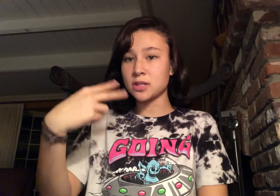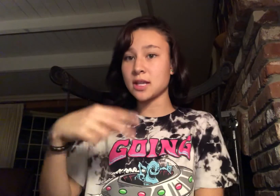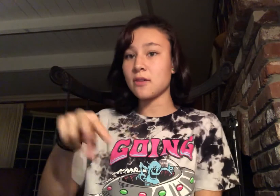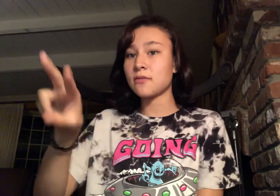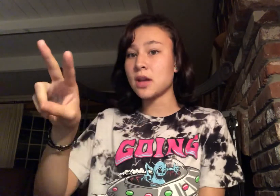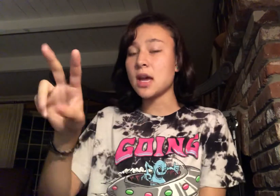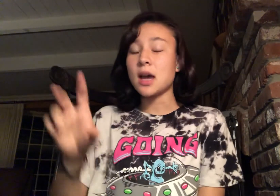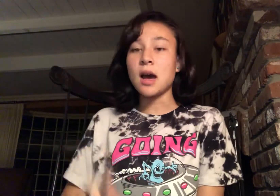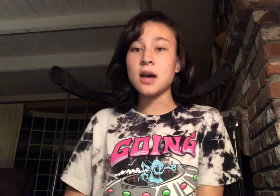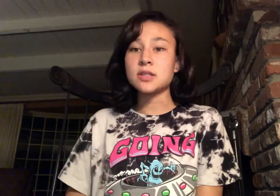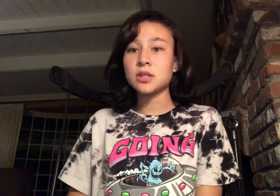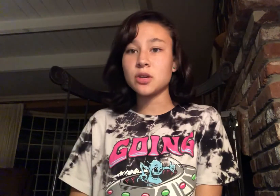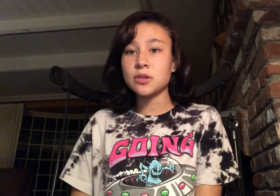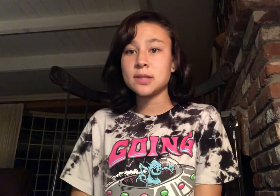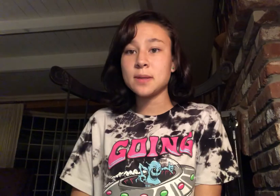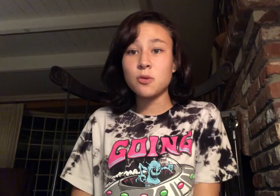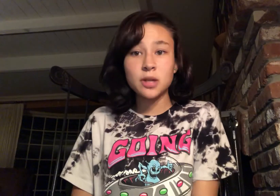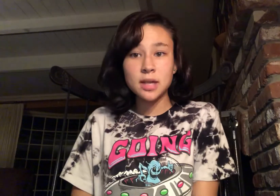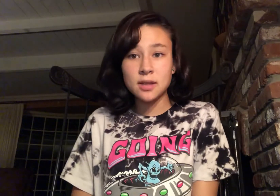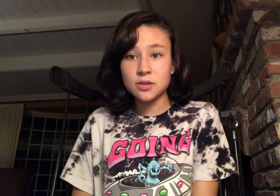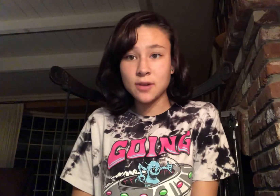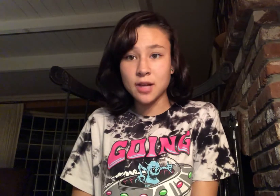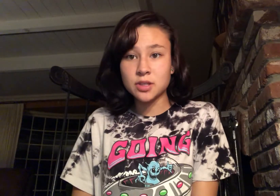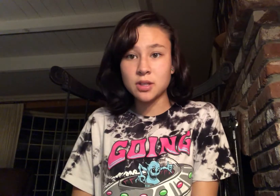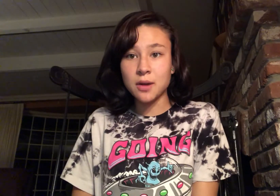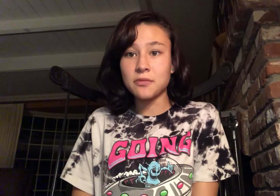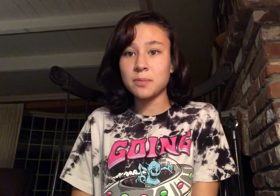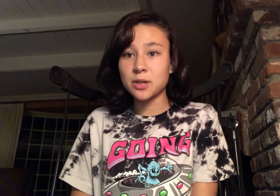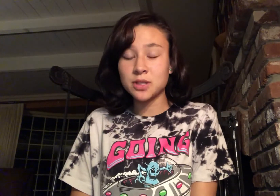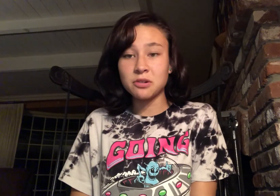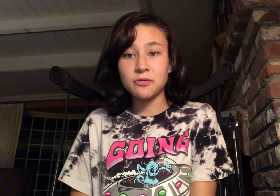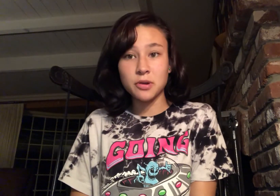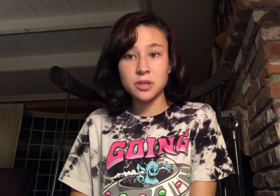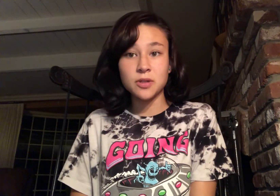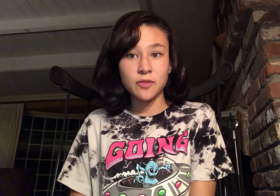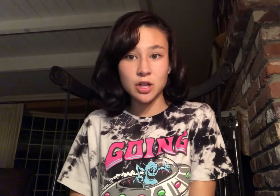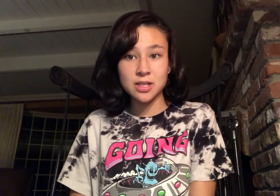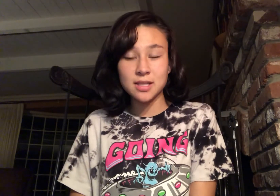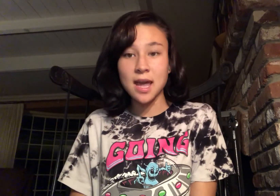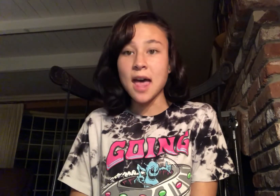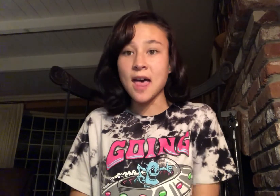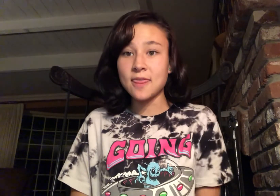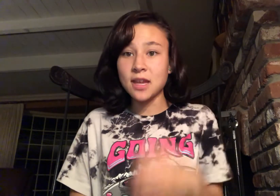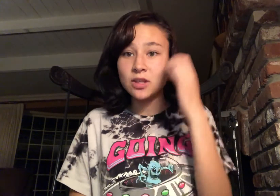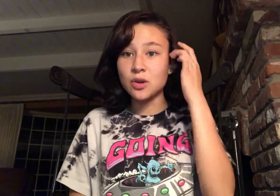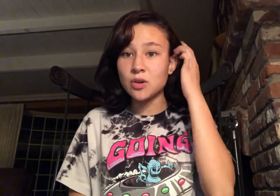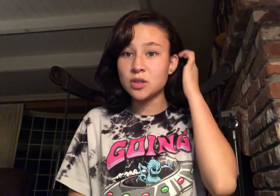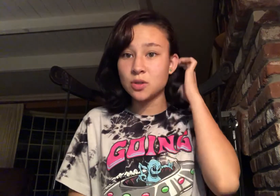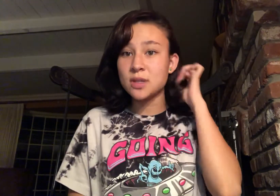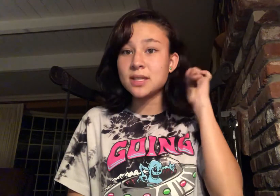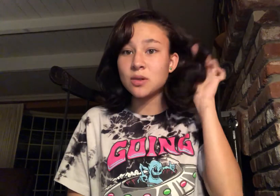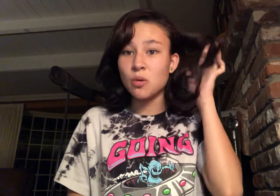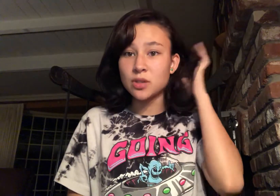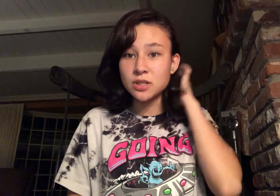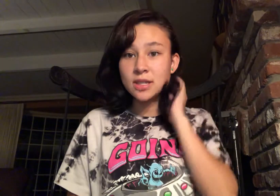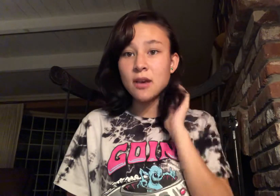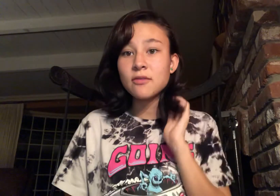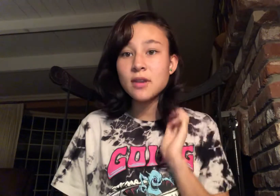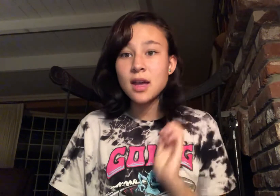yourself. So you're going to be pointing in the direction of the person you're referring to first, and then you're going to twist it towards yourself.